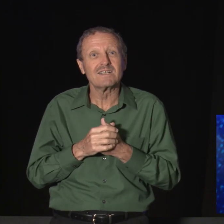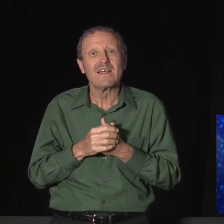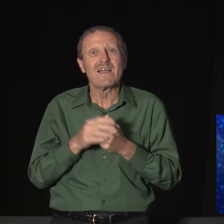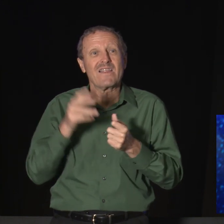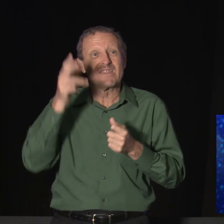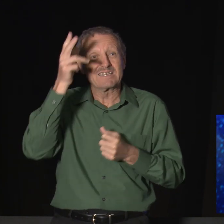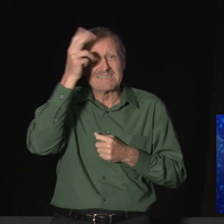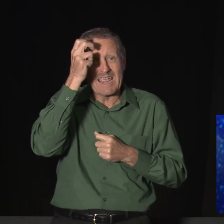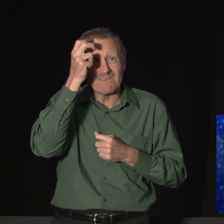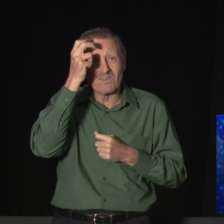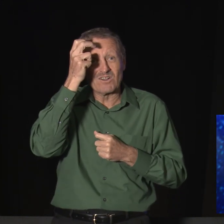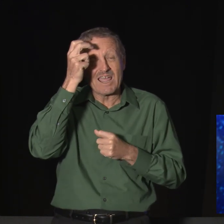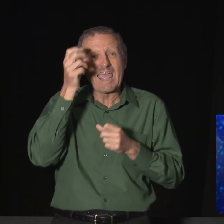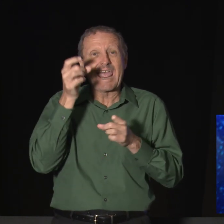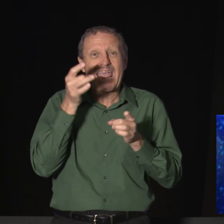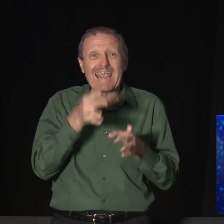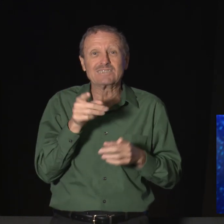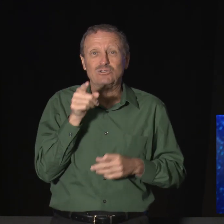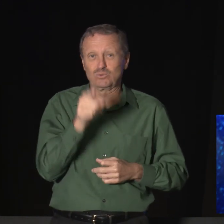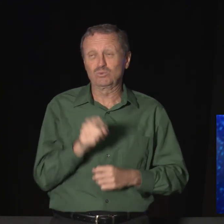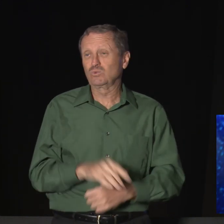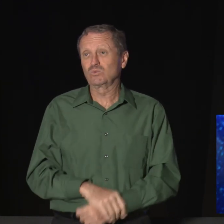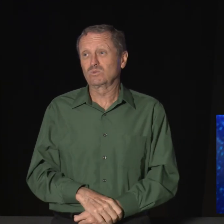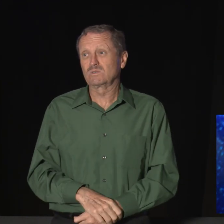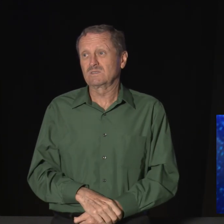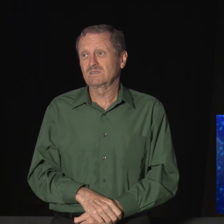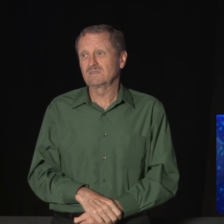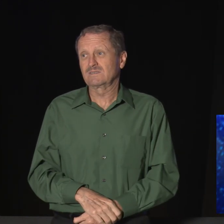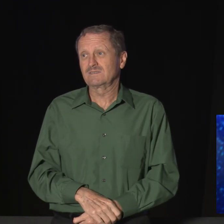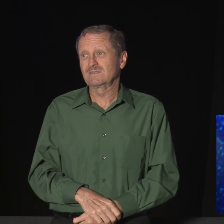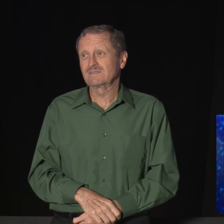The devil hates you.